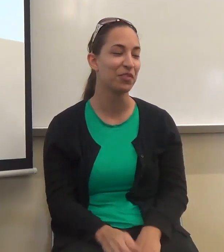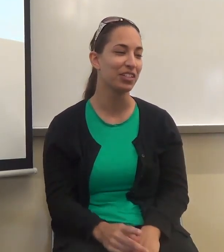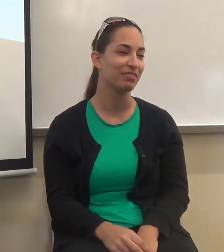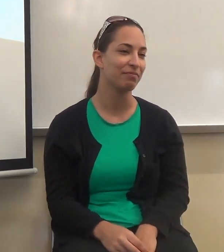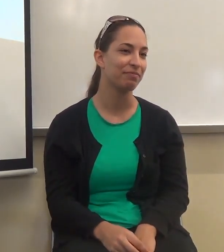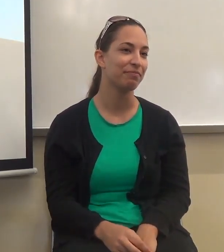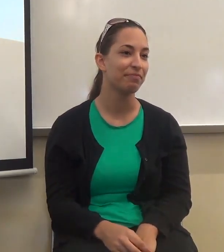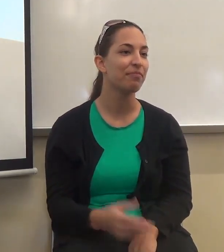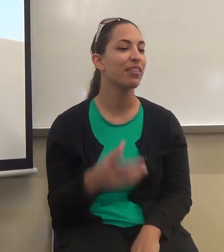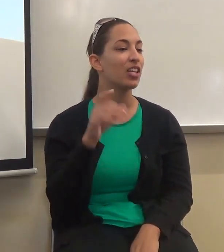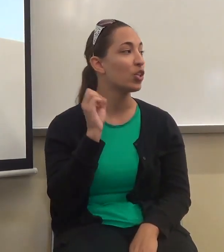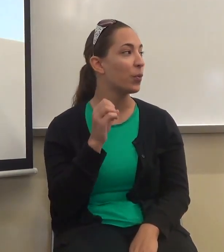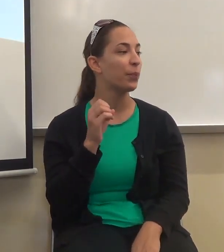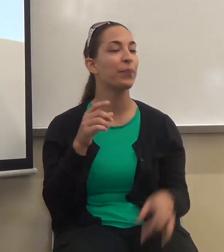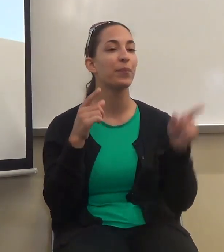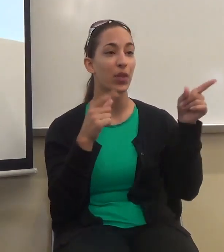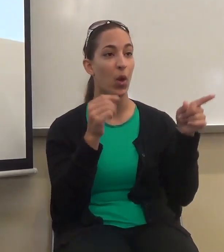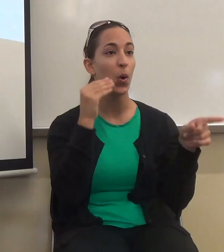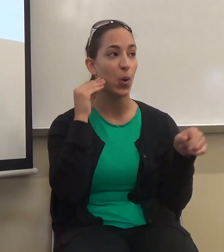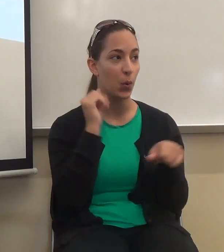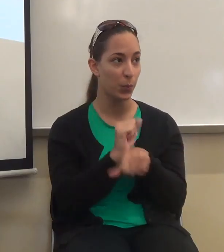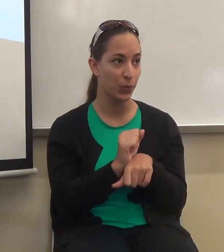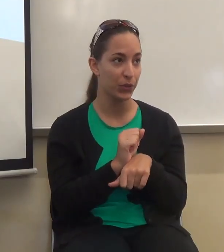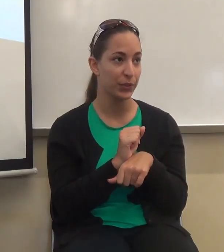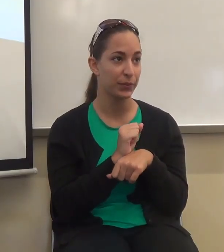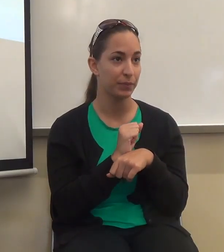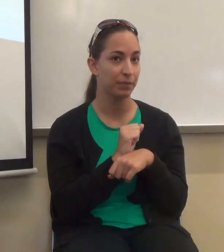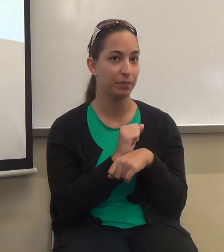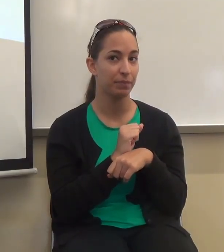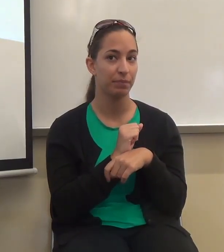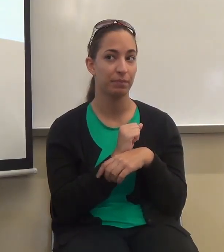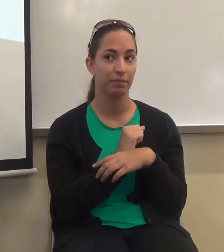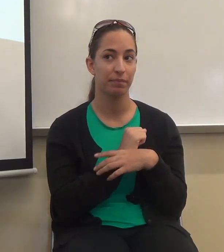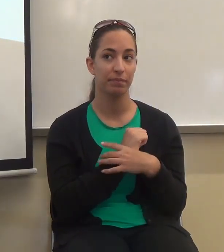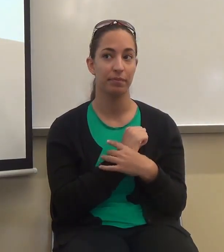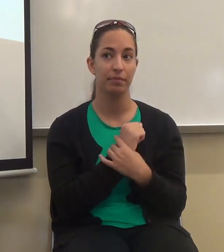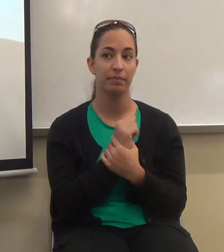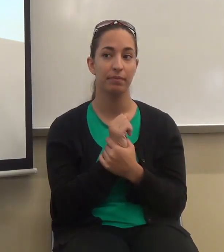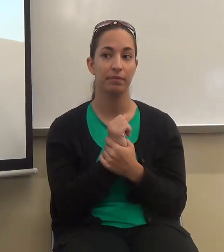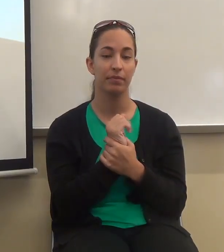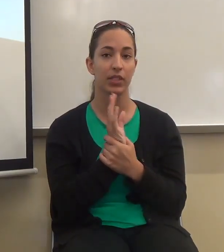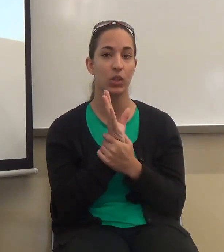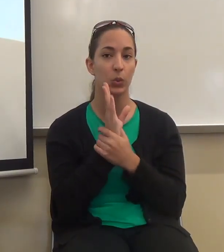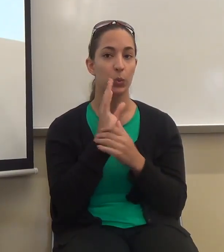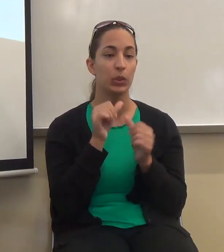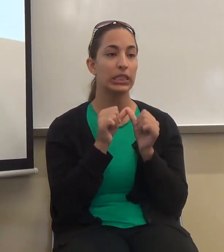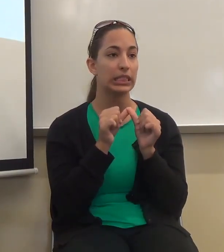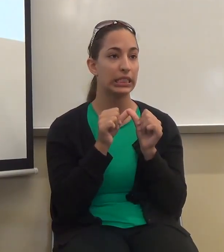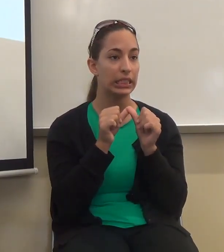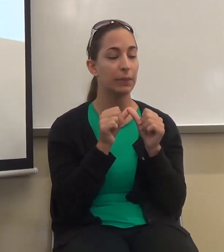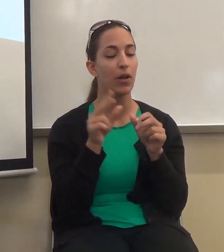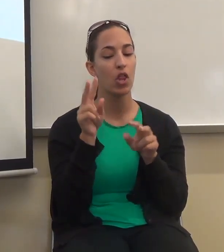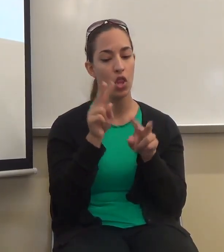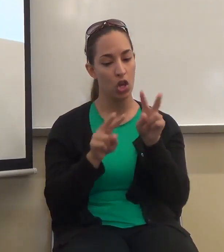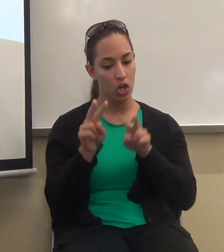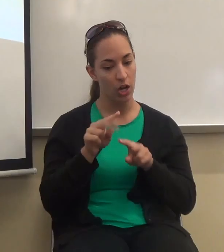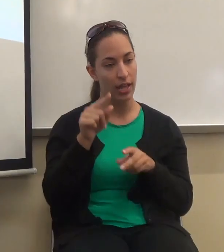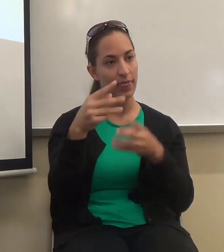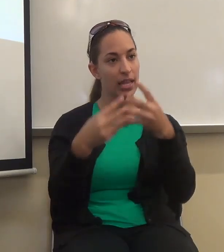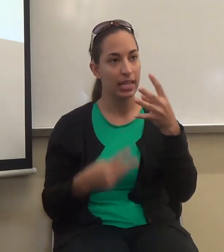we have, we're going to keep looking at this list that we have up here.